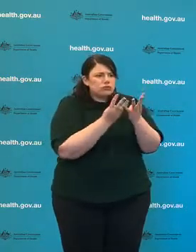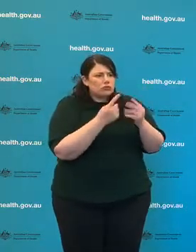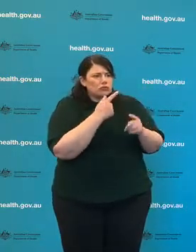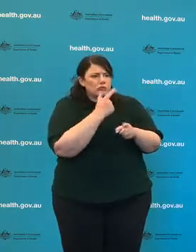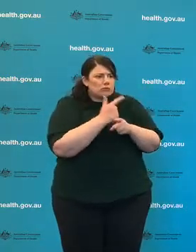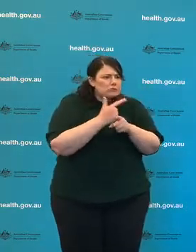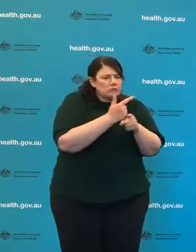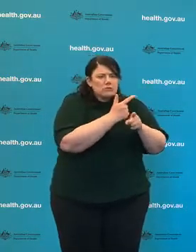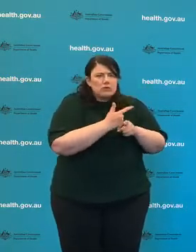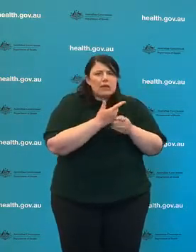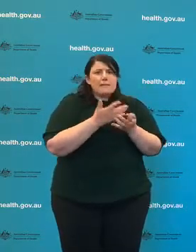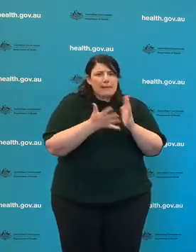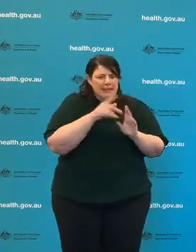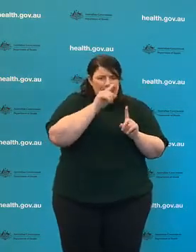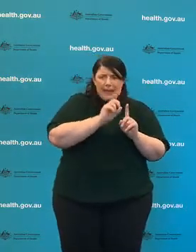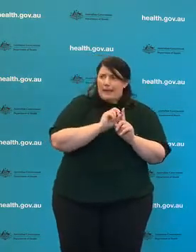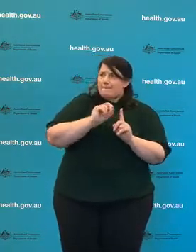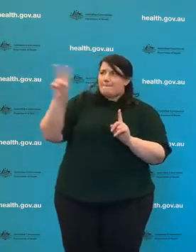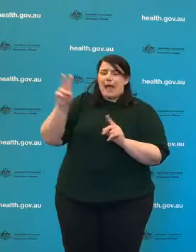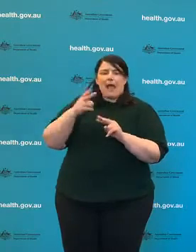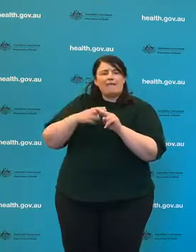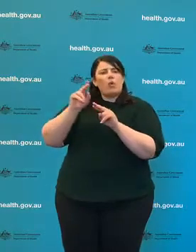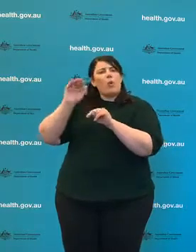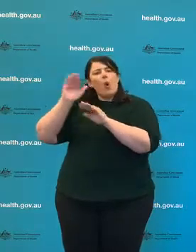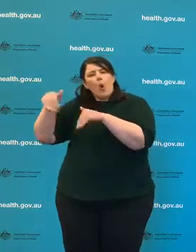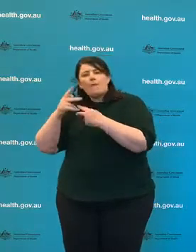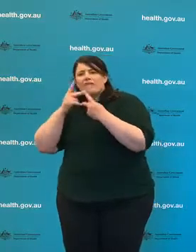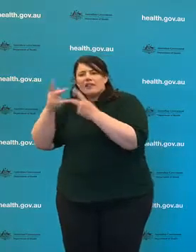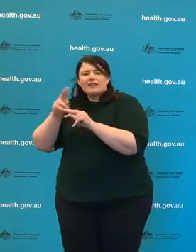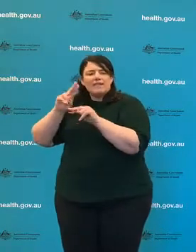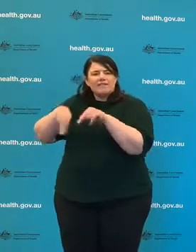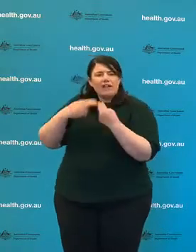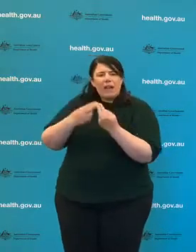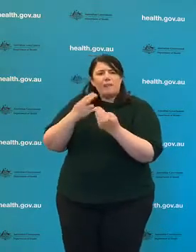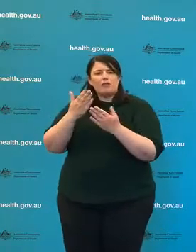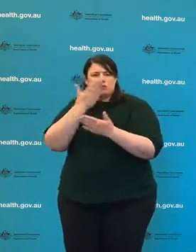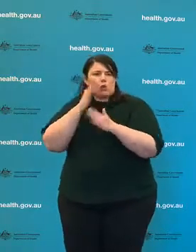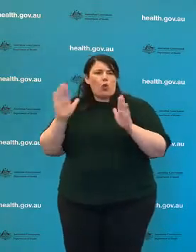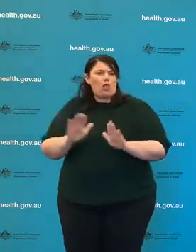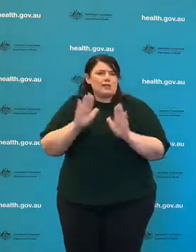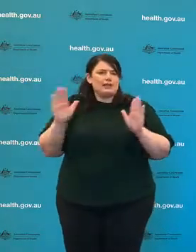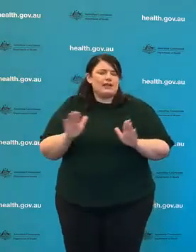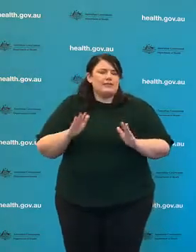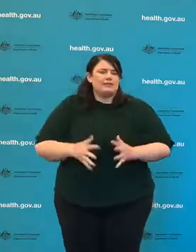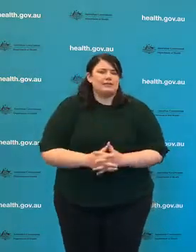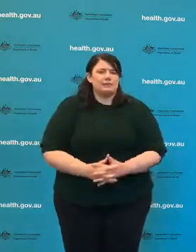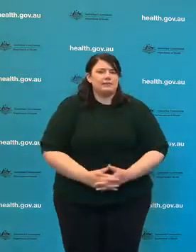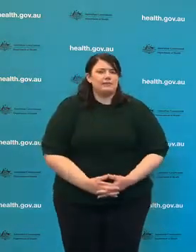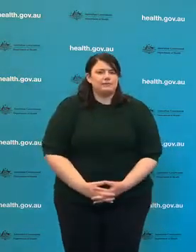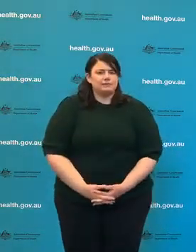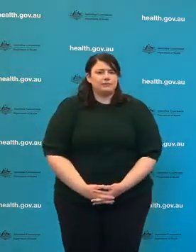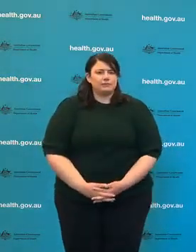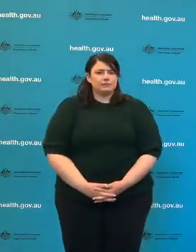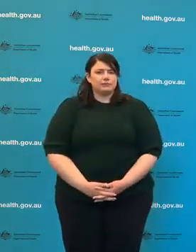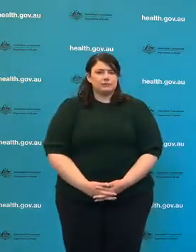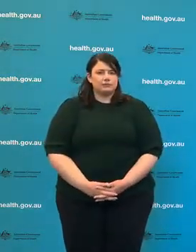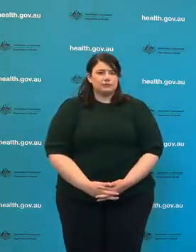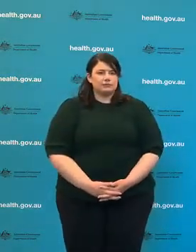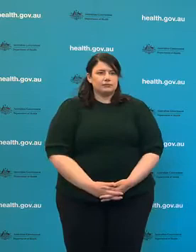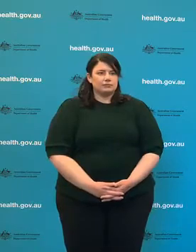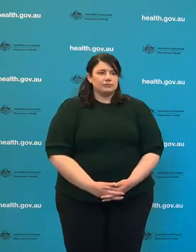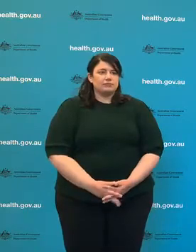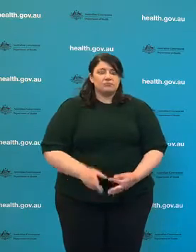hotspot travel bubbles rather, which exist at the moment between Queensland and New South Wales? Well, I think the point you bring up, Claire, is a